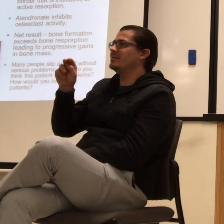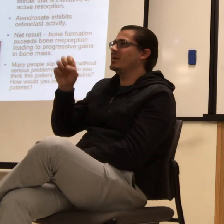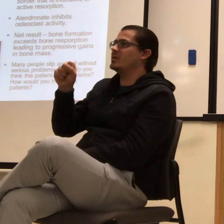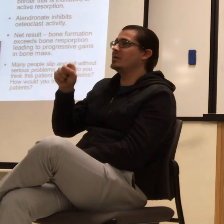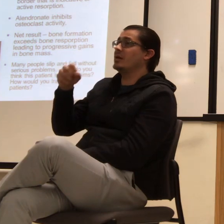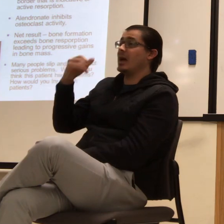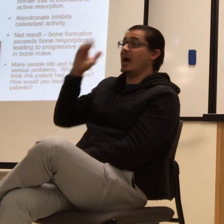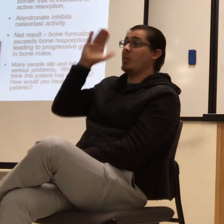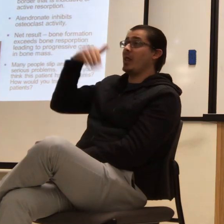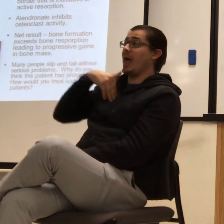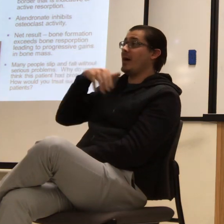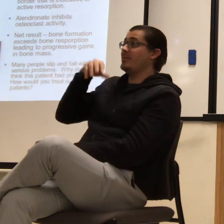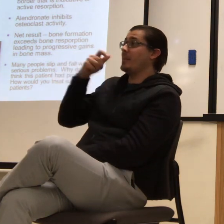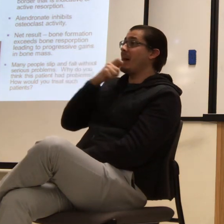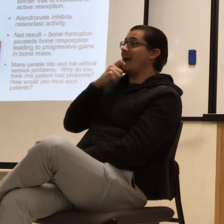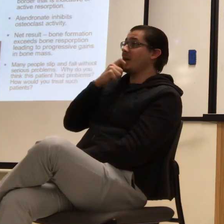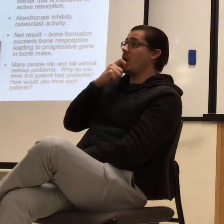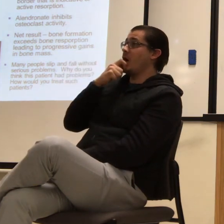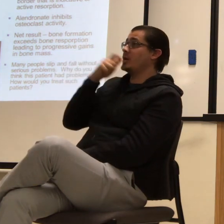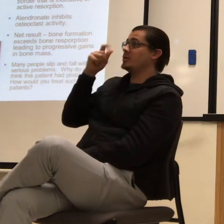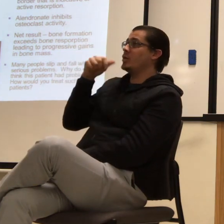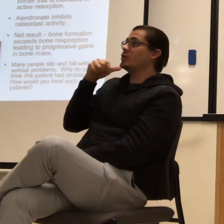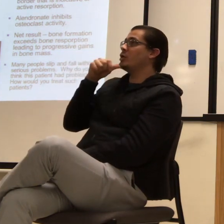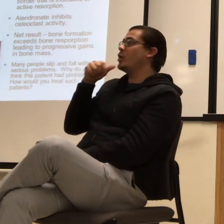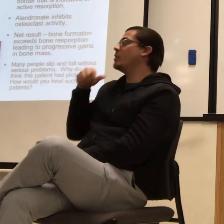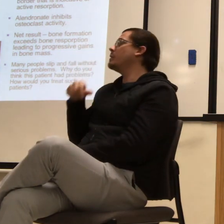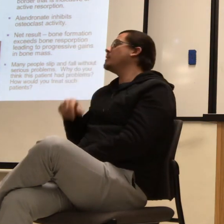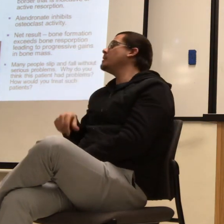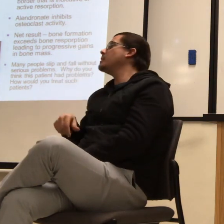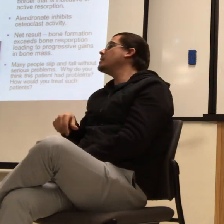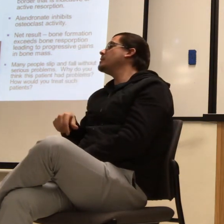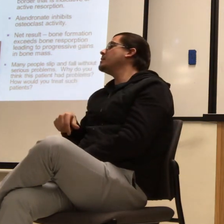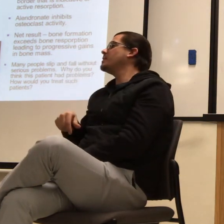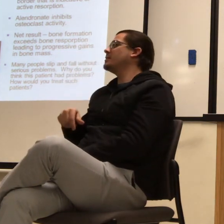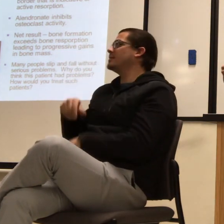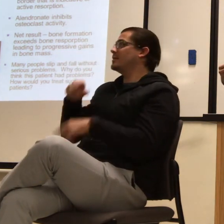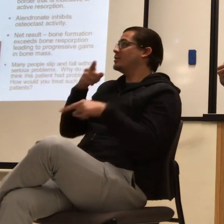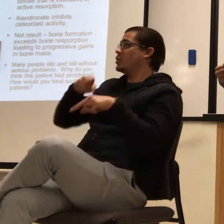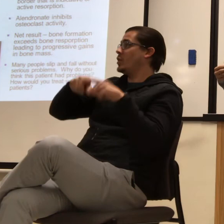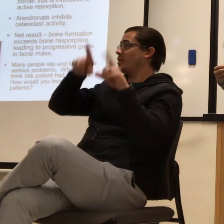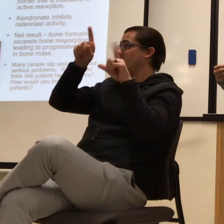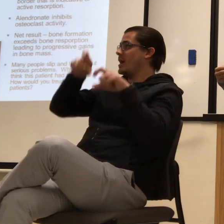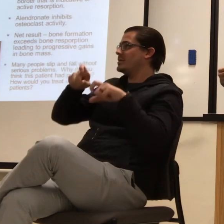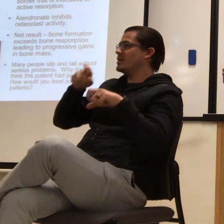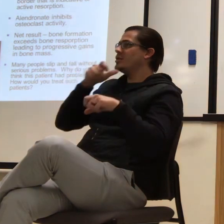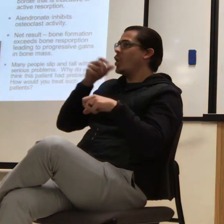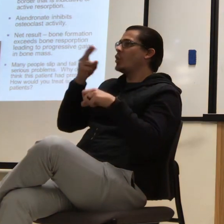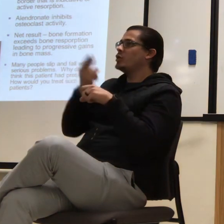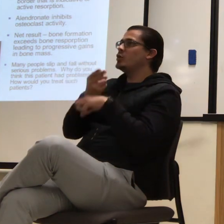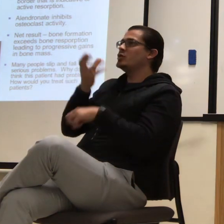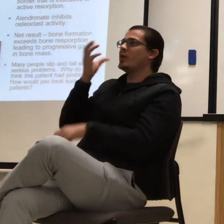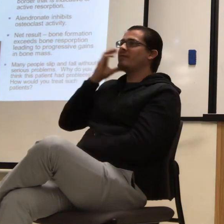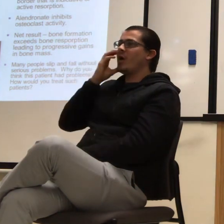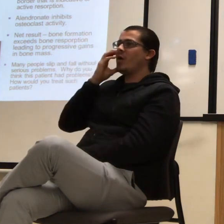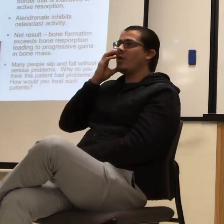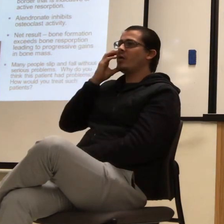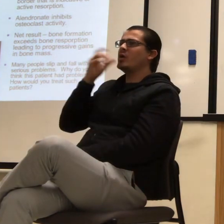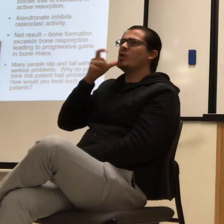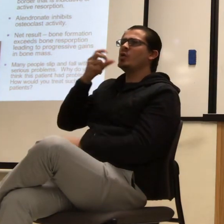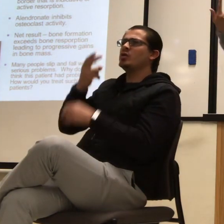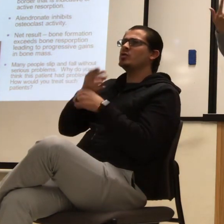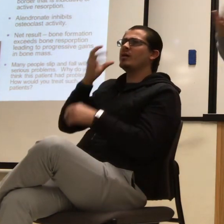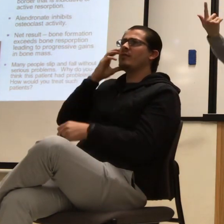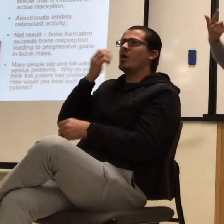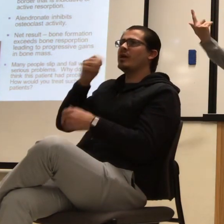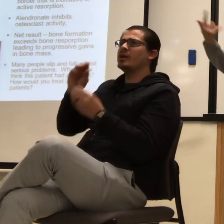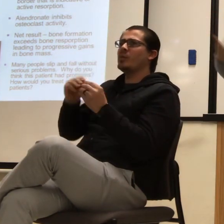Oh, right? I can add them to Google. Yeah, so don't use your phone on your phone, right? Who uses their phone